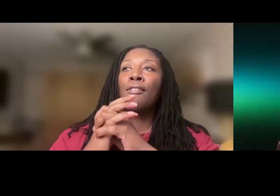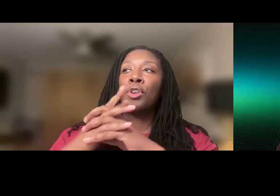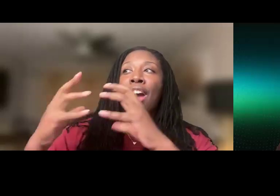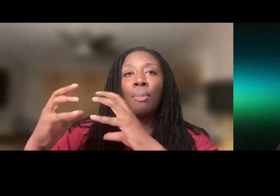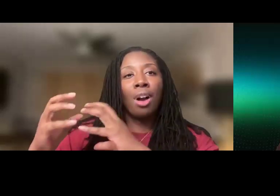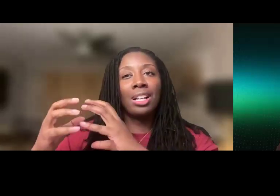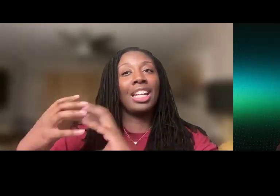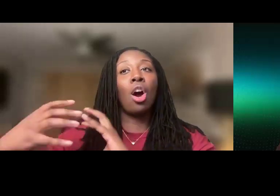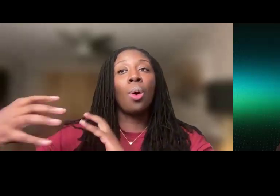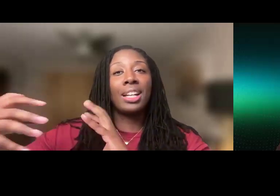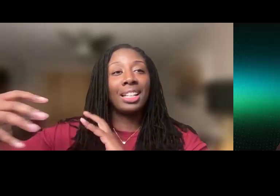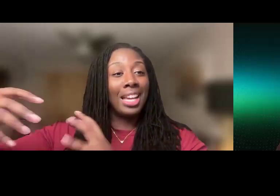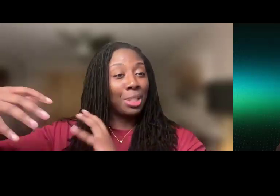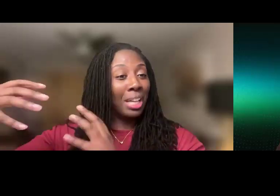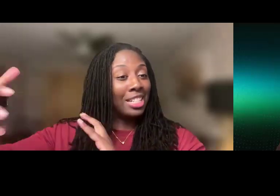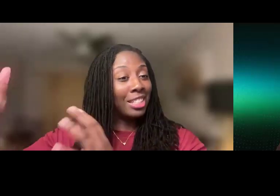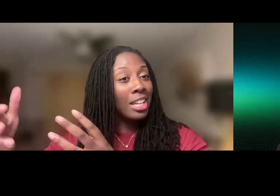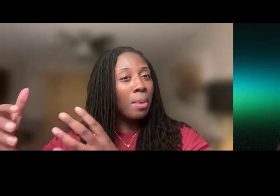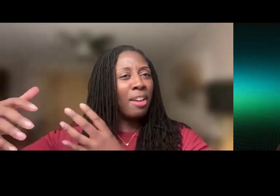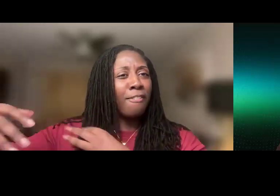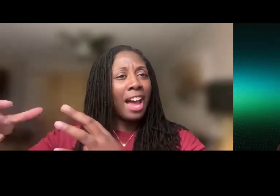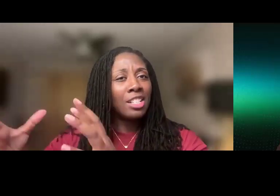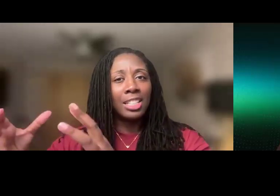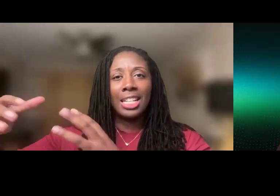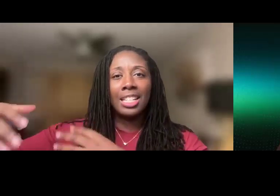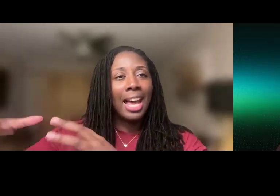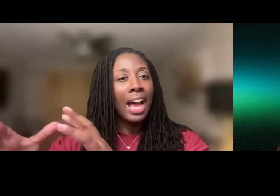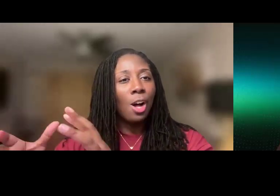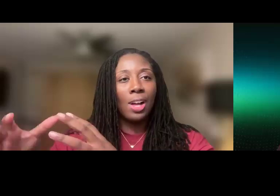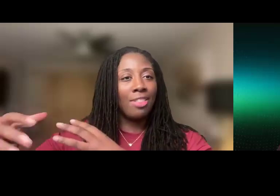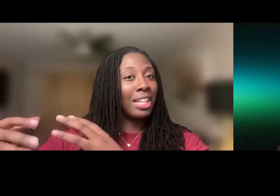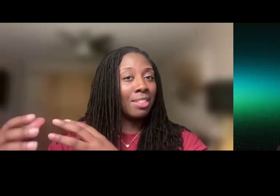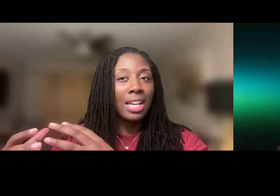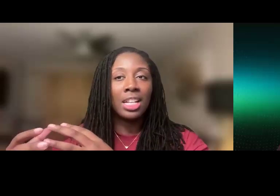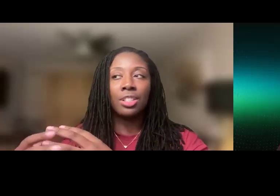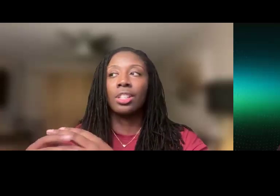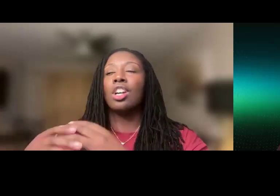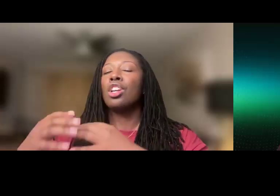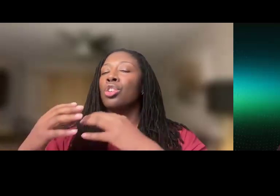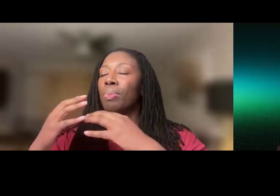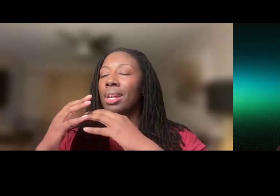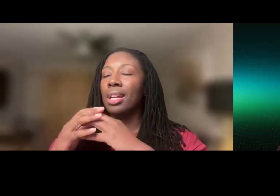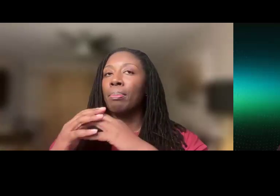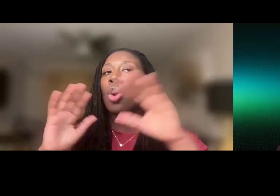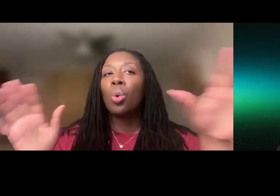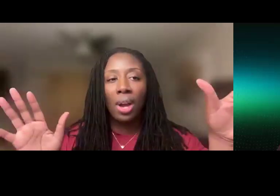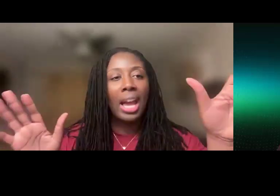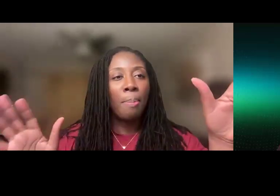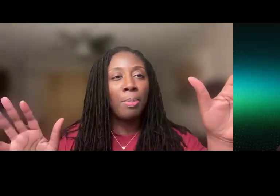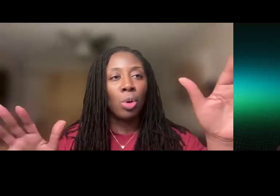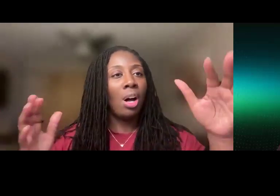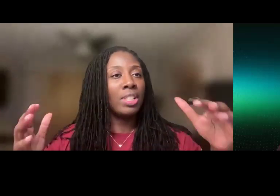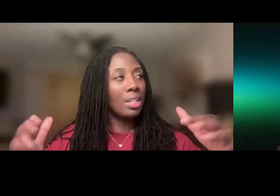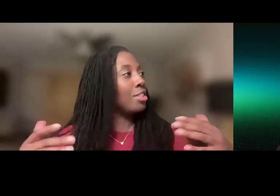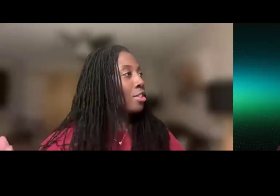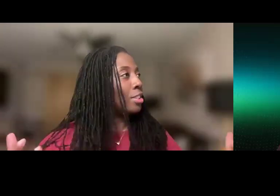But if you have a product that already connects with H&M and fashion and style and things of that nature, you'll be blown away